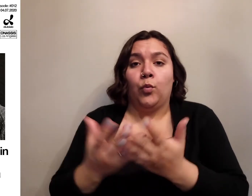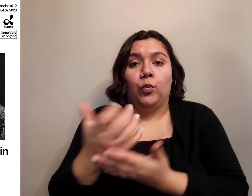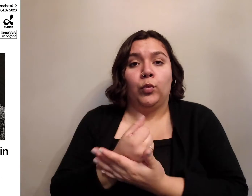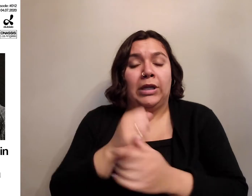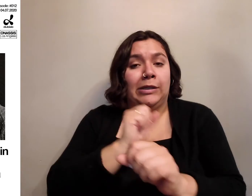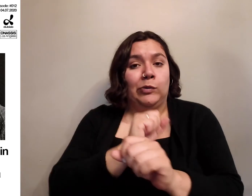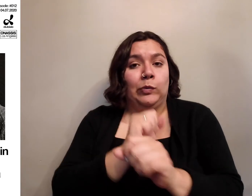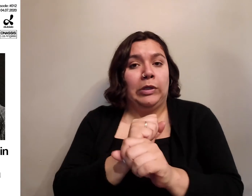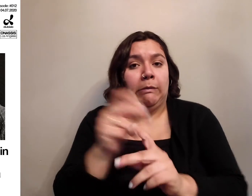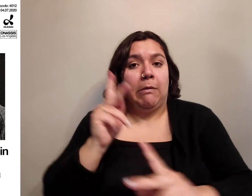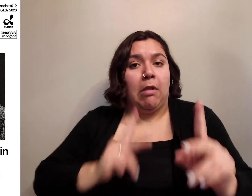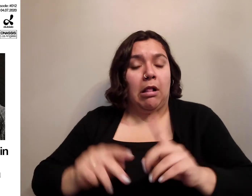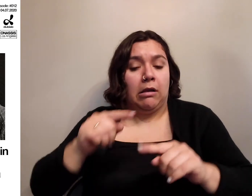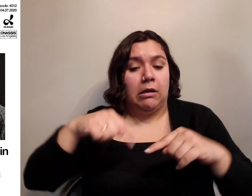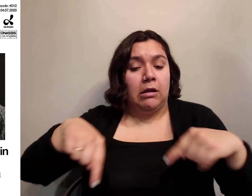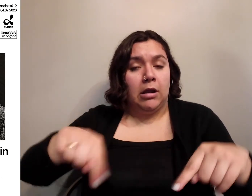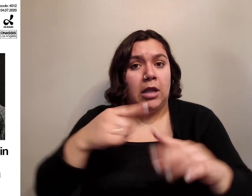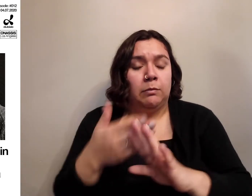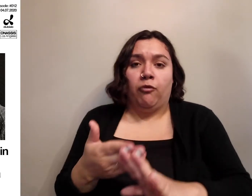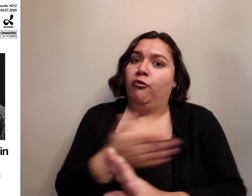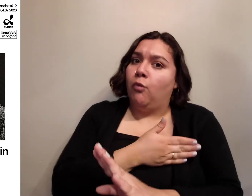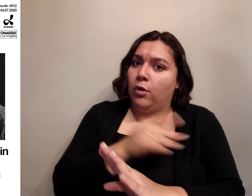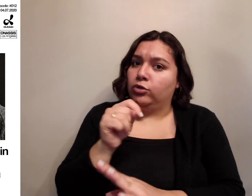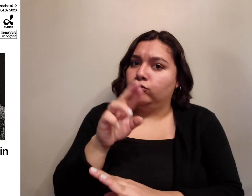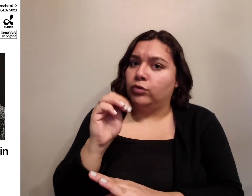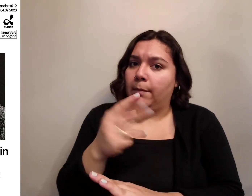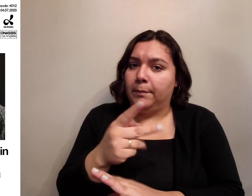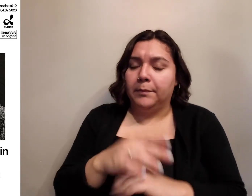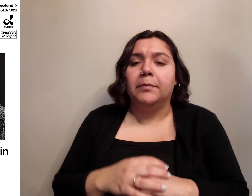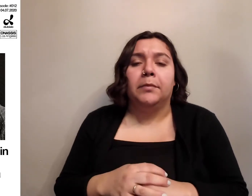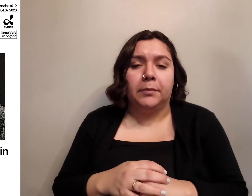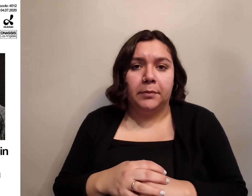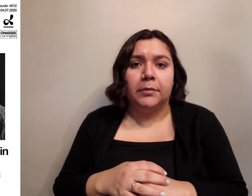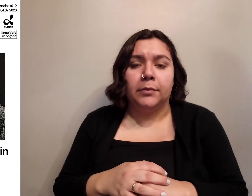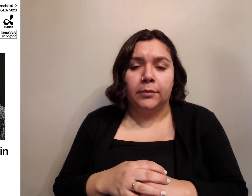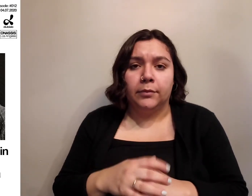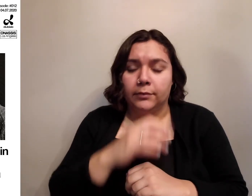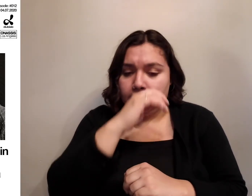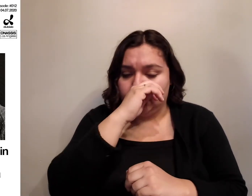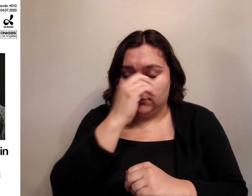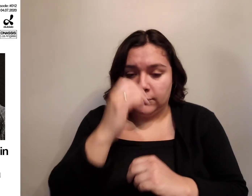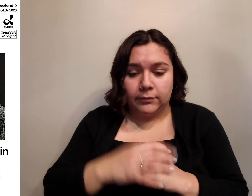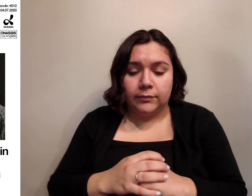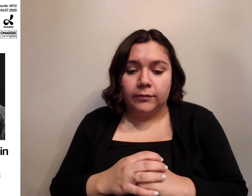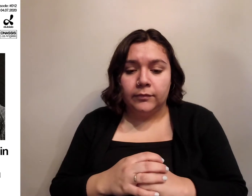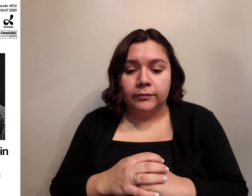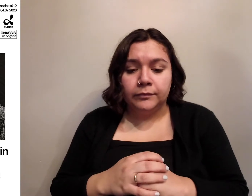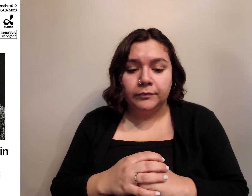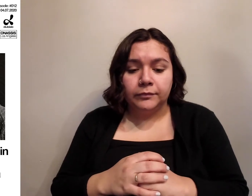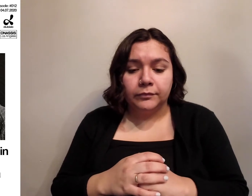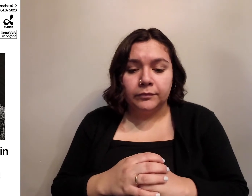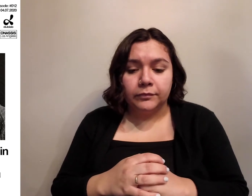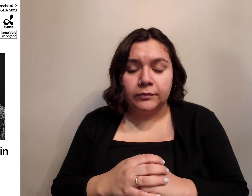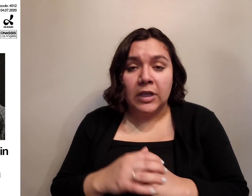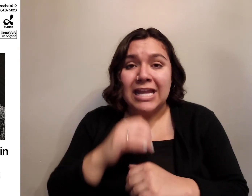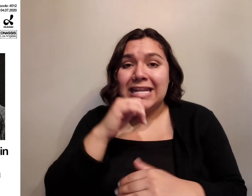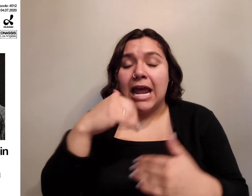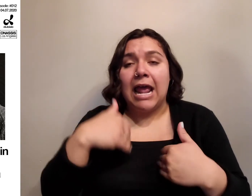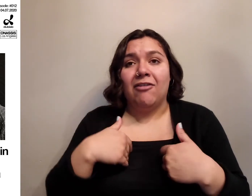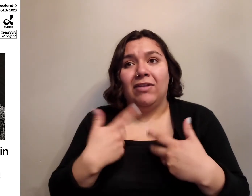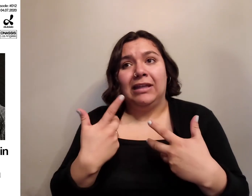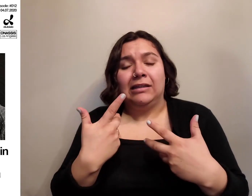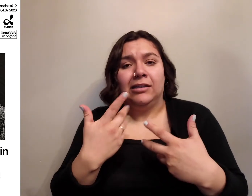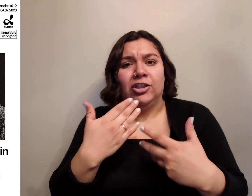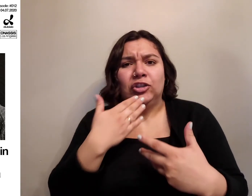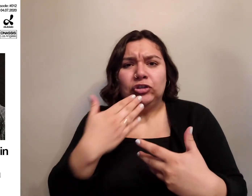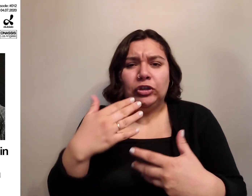workforce predates Trump. The absolute insufficiency of the American welfare